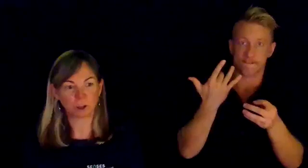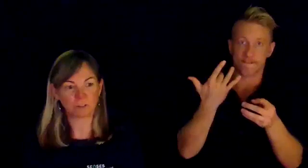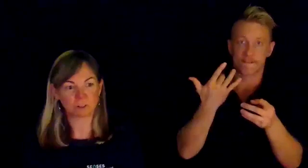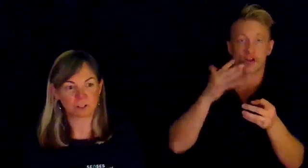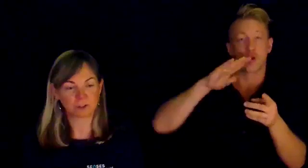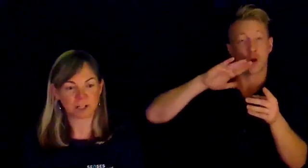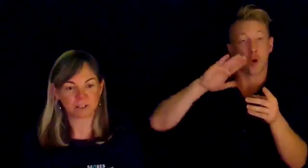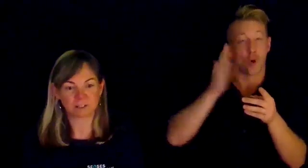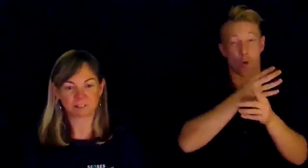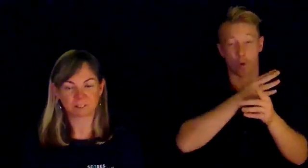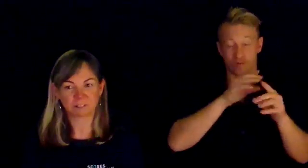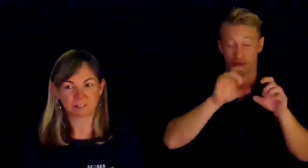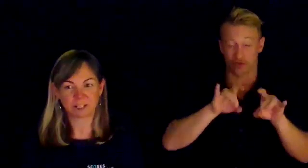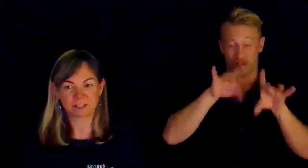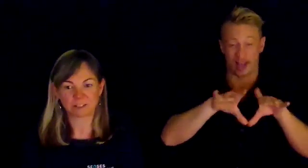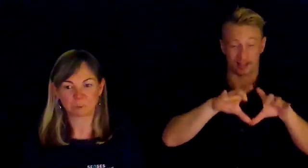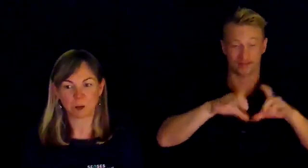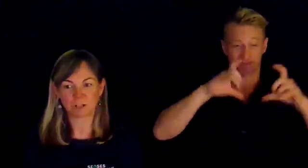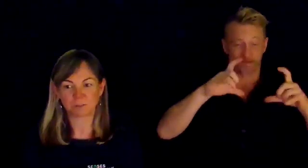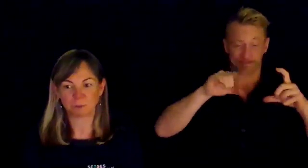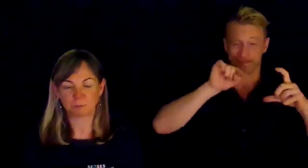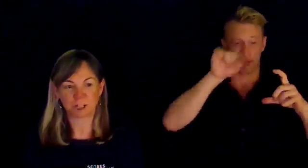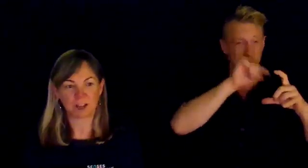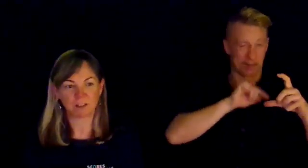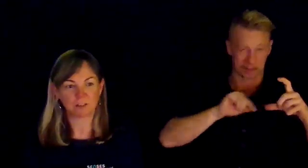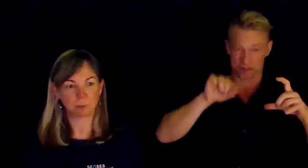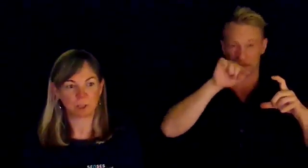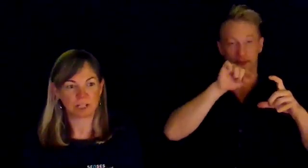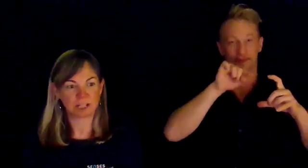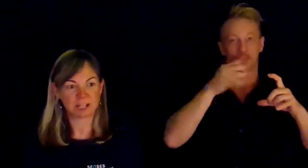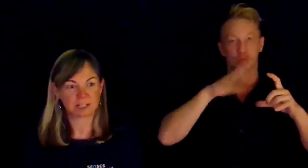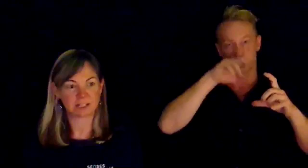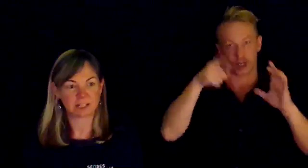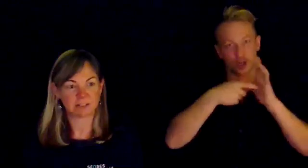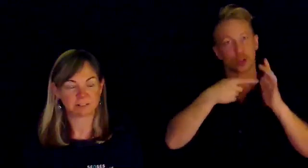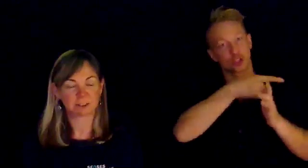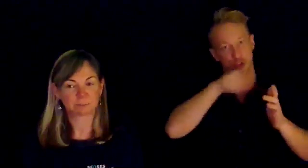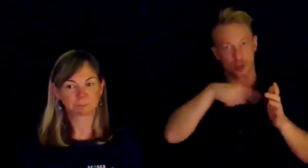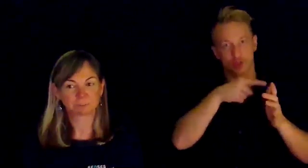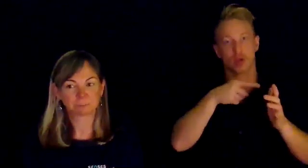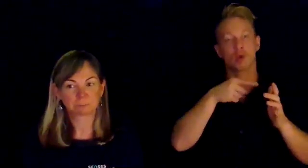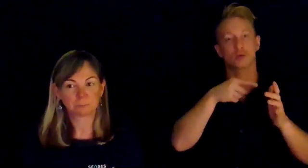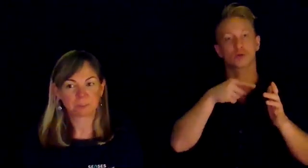is all over Australia, and it's wonderful to have everybody connected here.